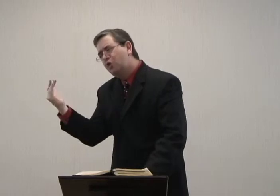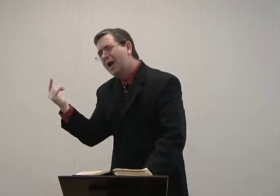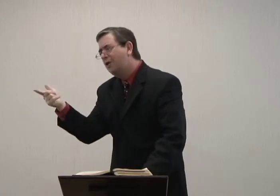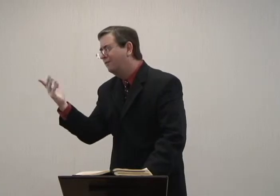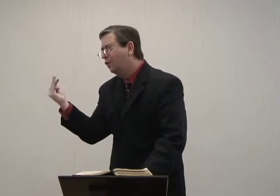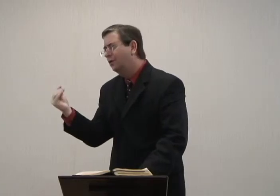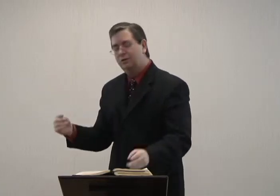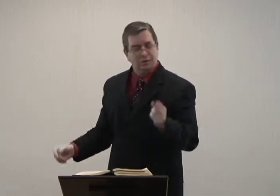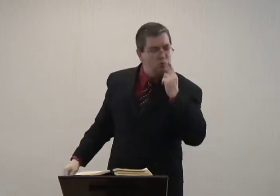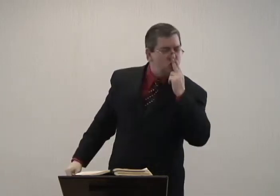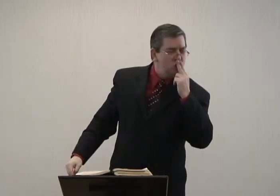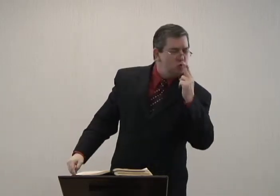You should wait.